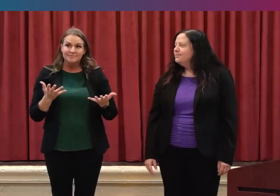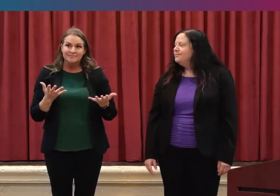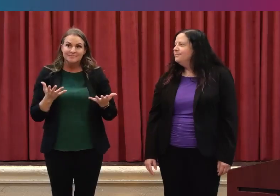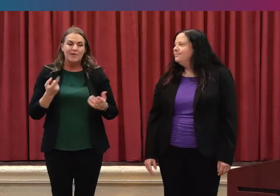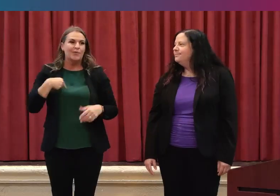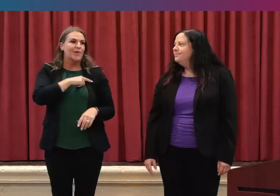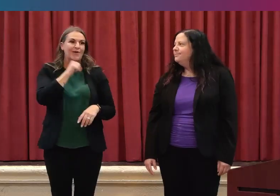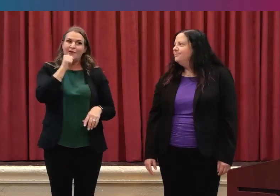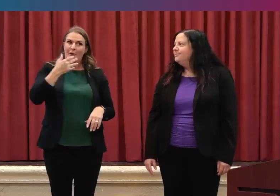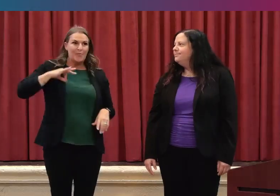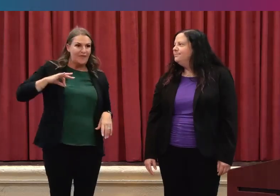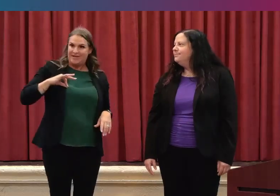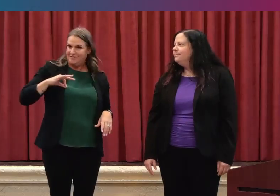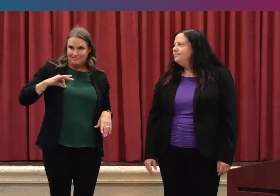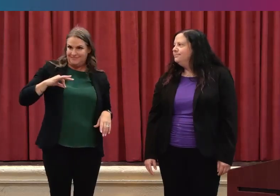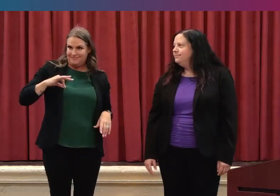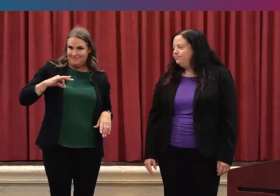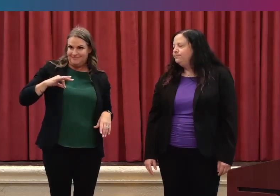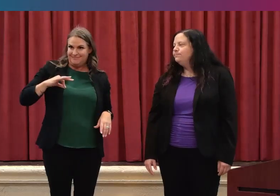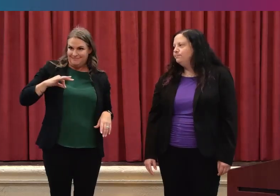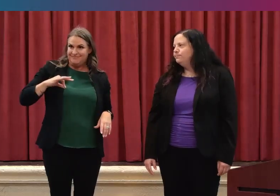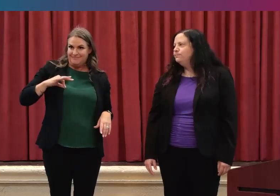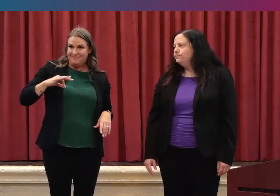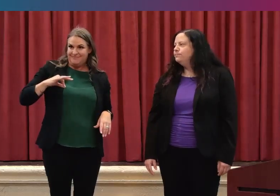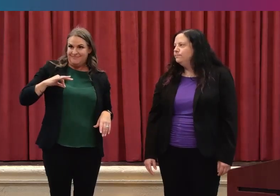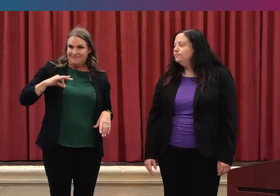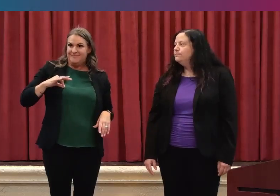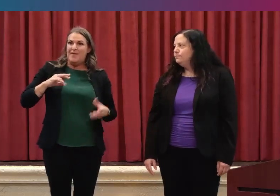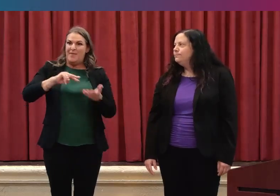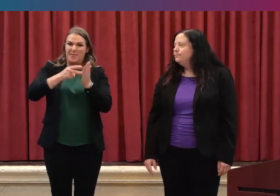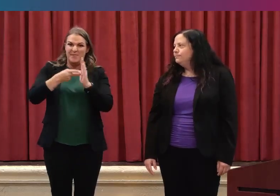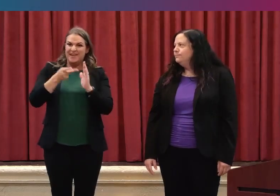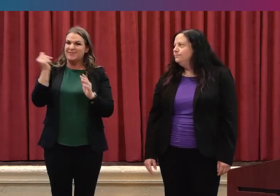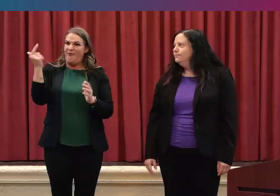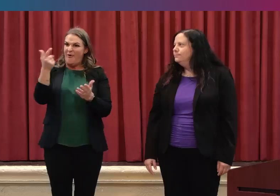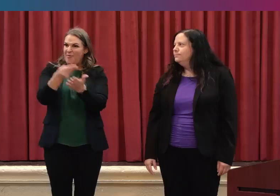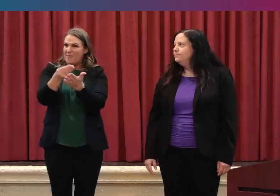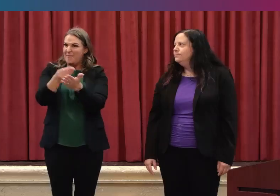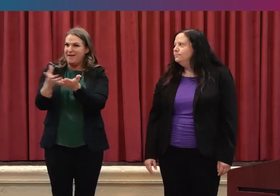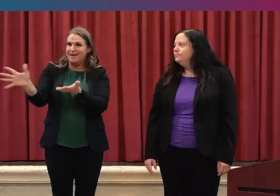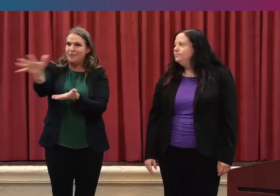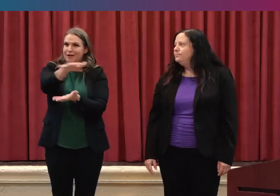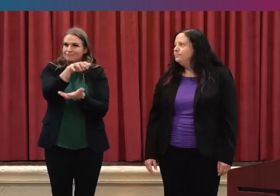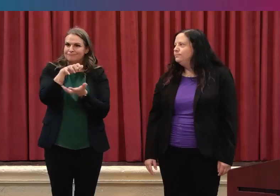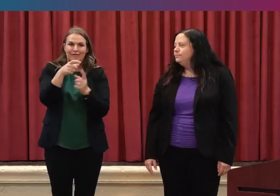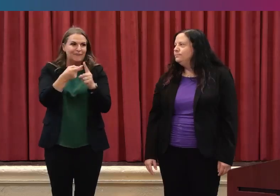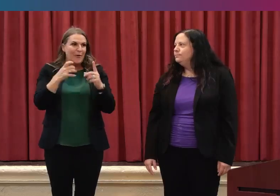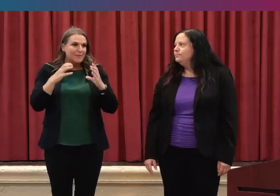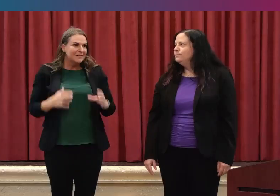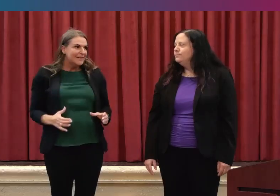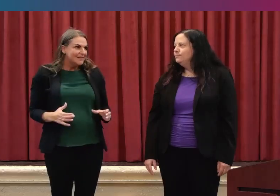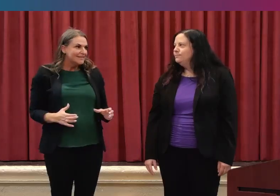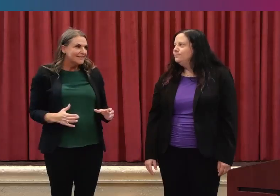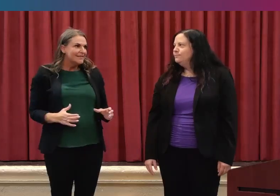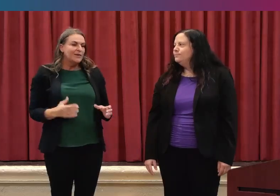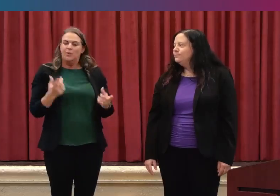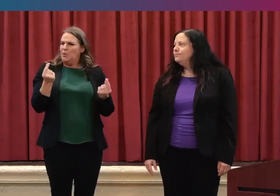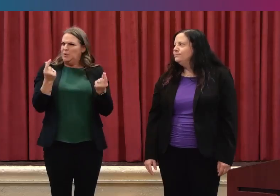There's another important piece you need to know about us here at LifeSigns. We are nonprofit. So the money that